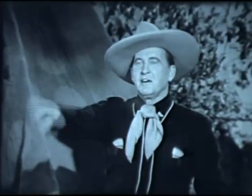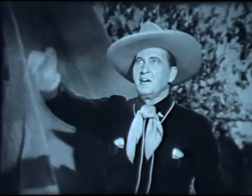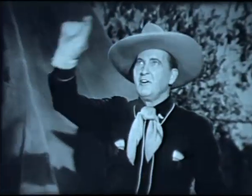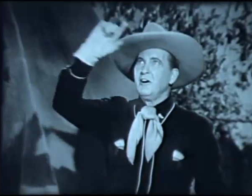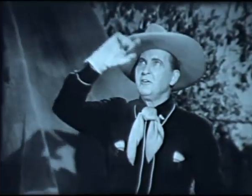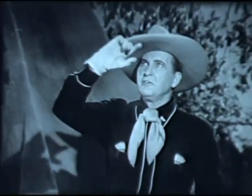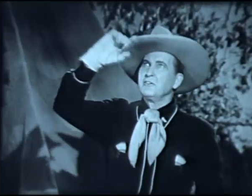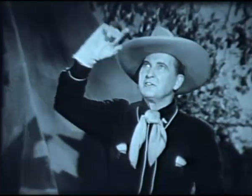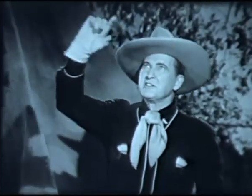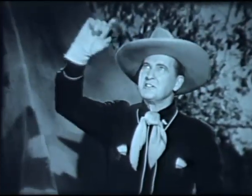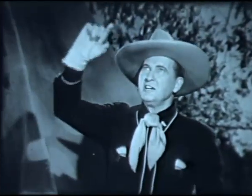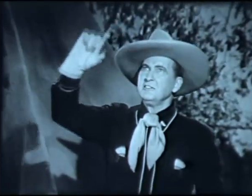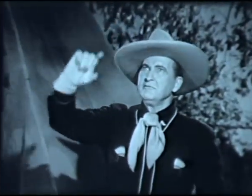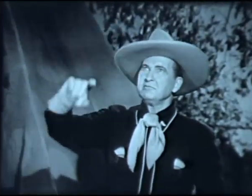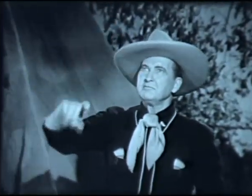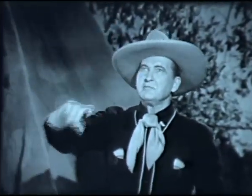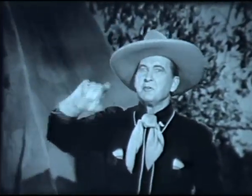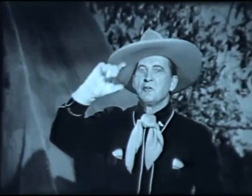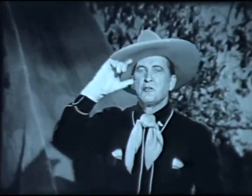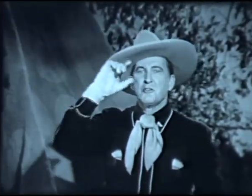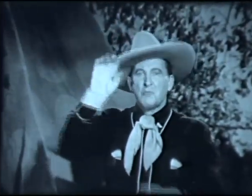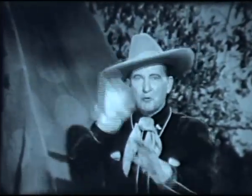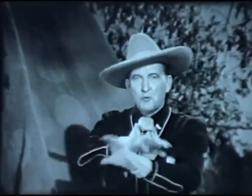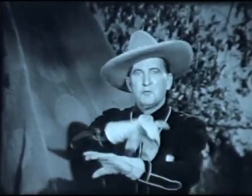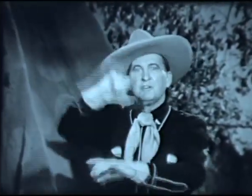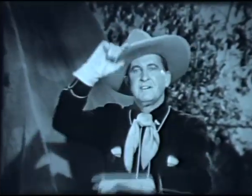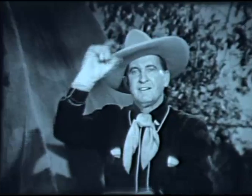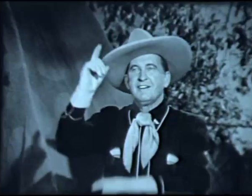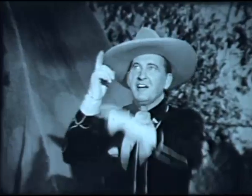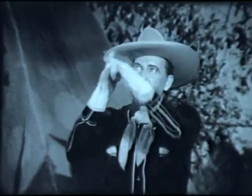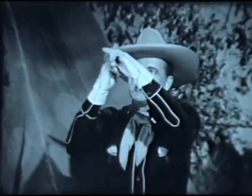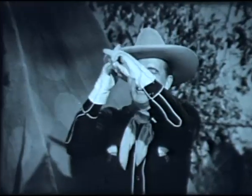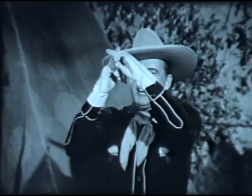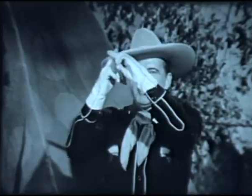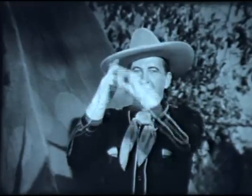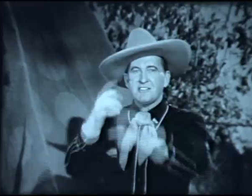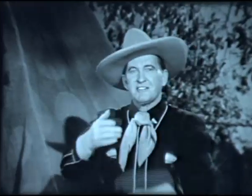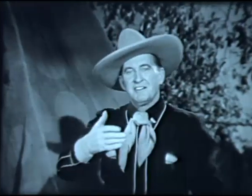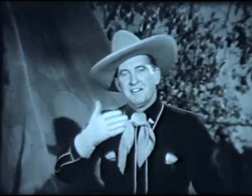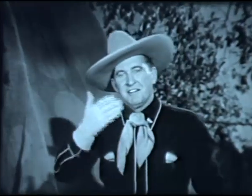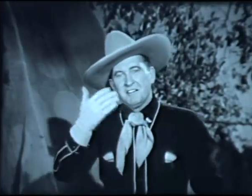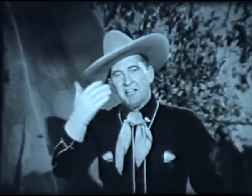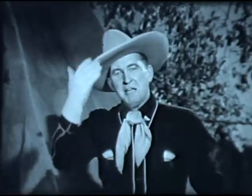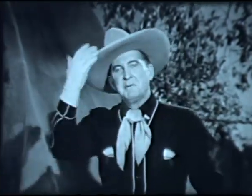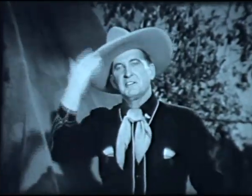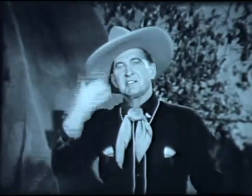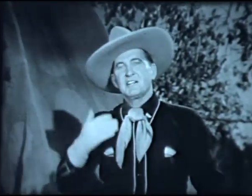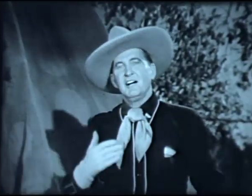of how the sun, the moon, and the stars came into the sky